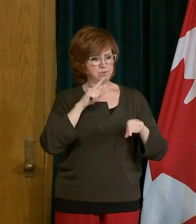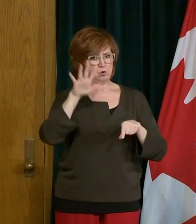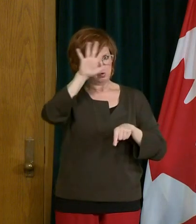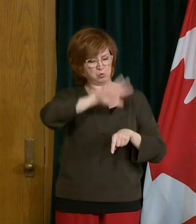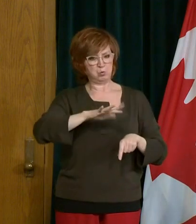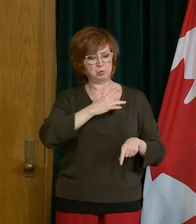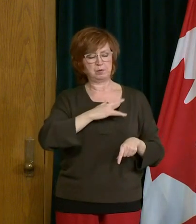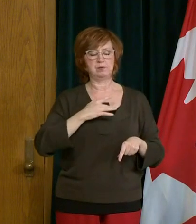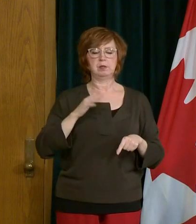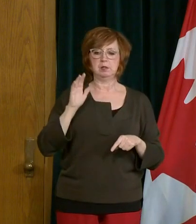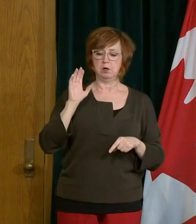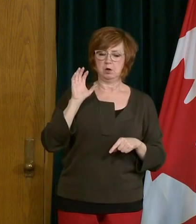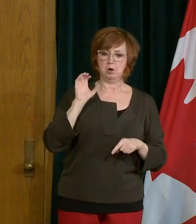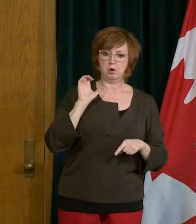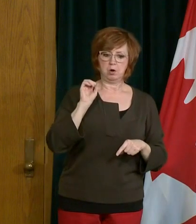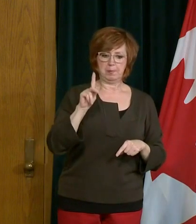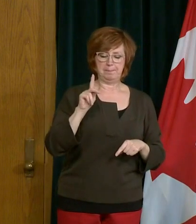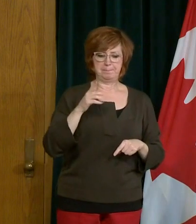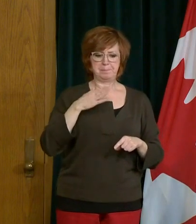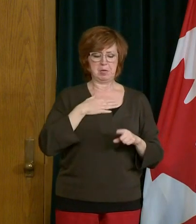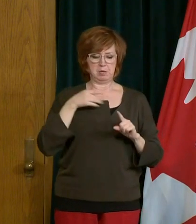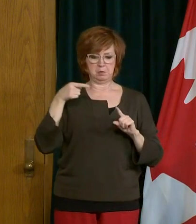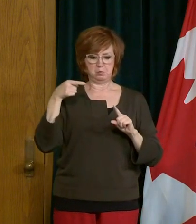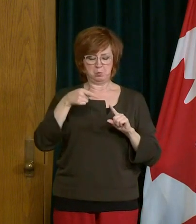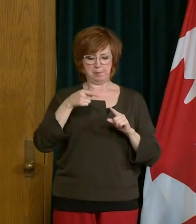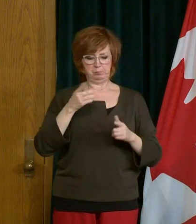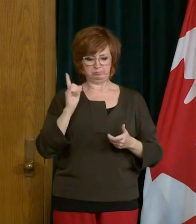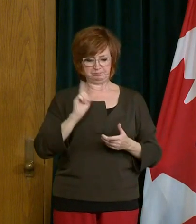I would say this with respect to